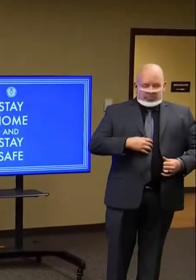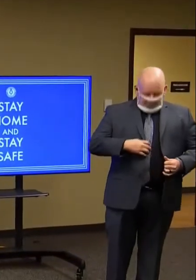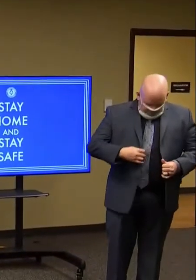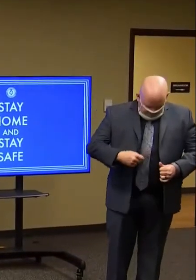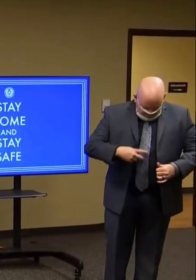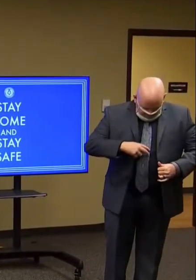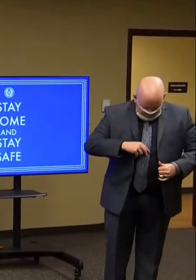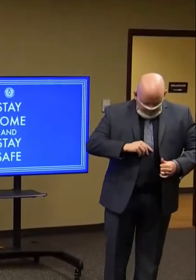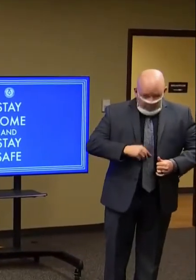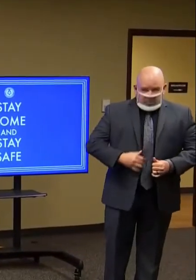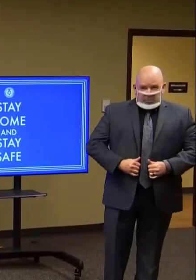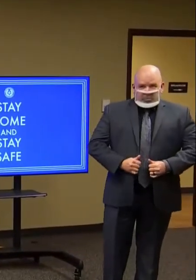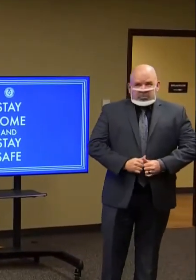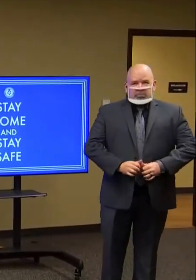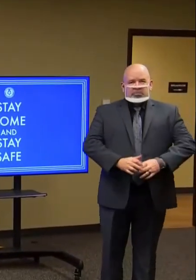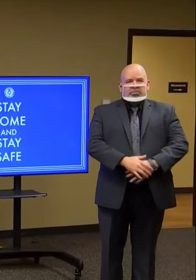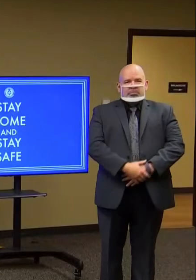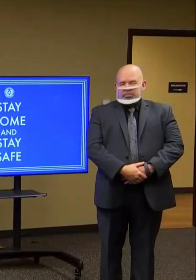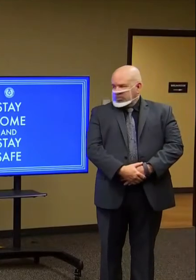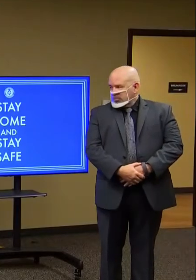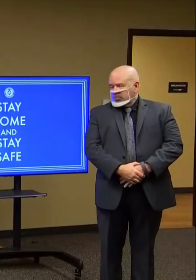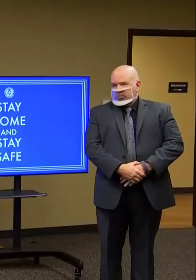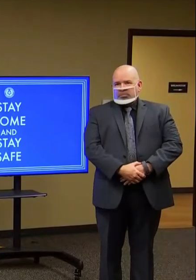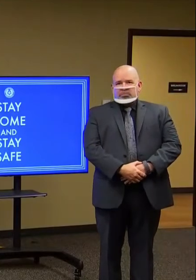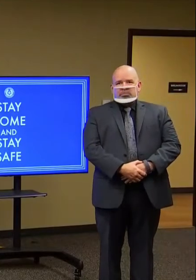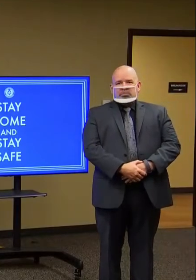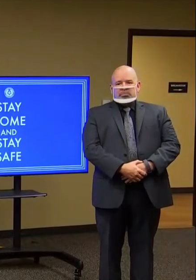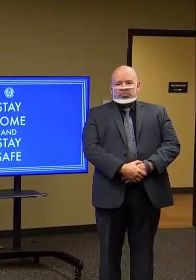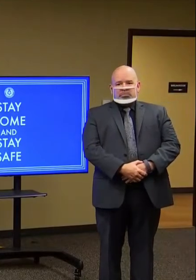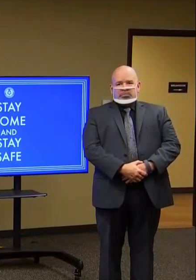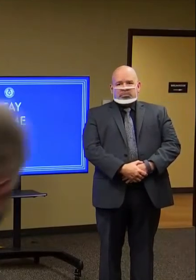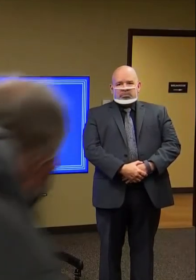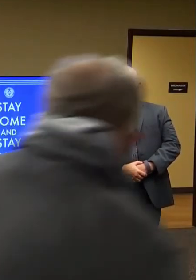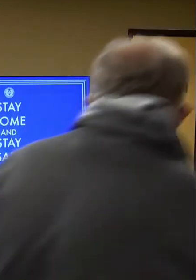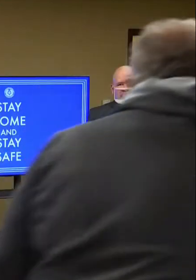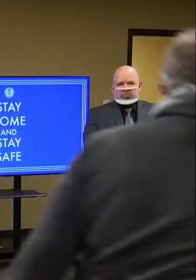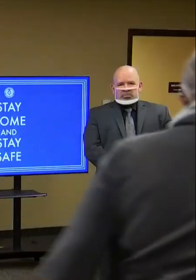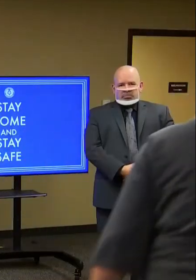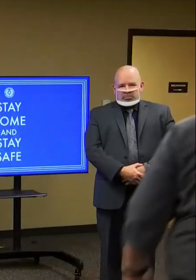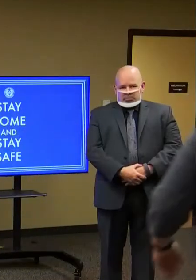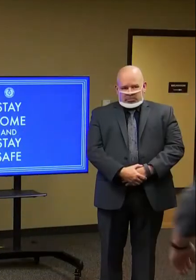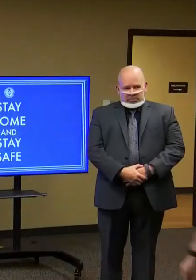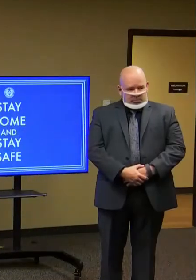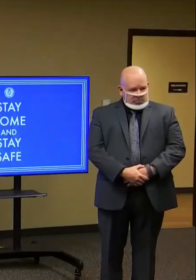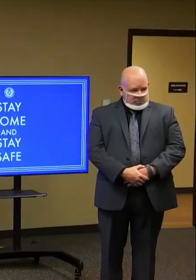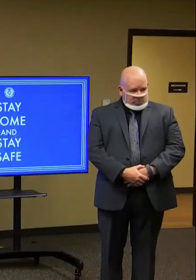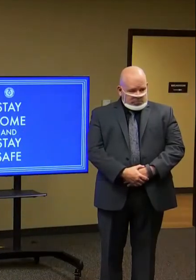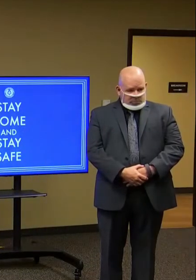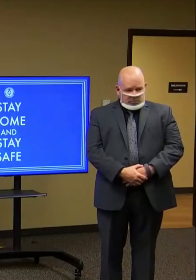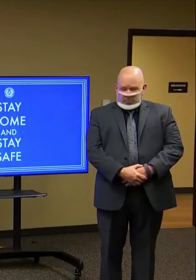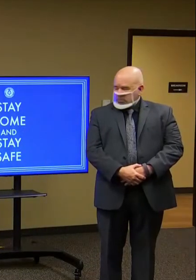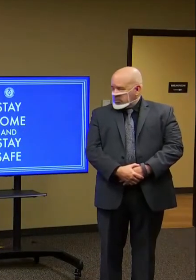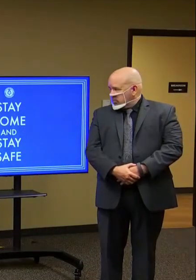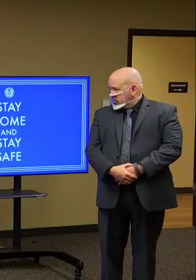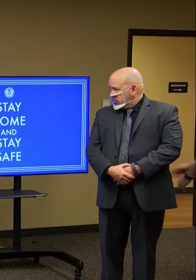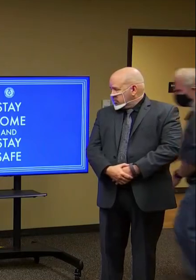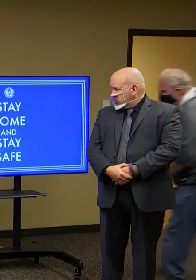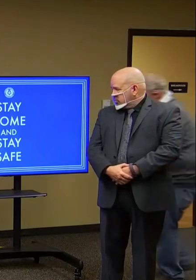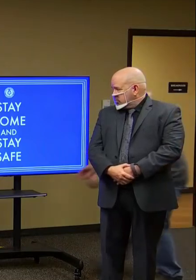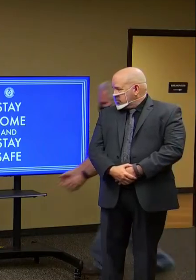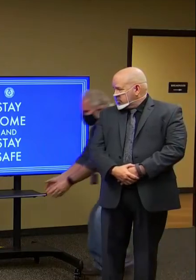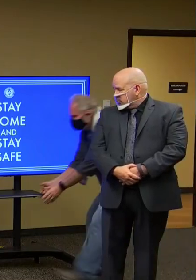You guys, Hold on just a second. sure. We're gonna bring this screen over a little bit so we, not so wide showing him. Okay.